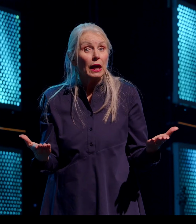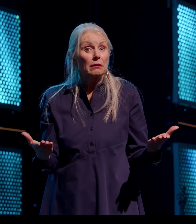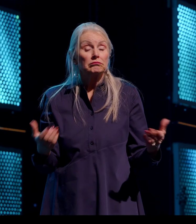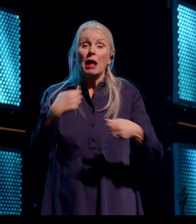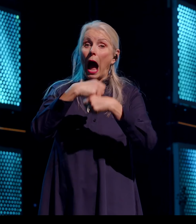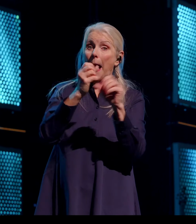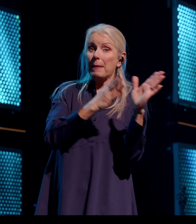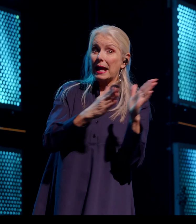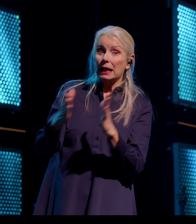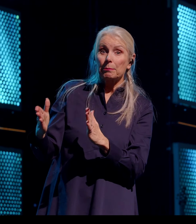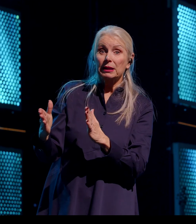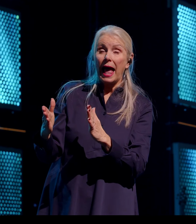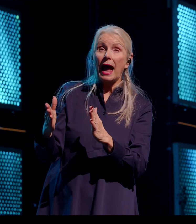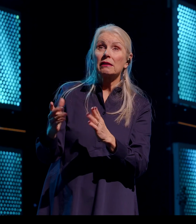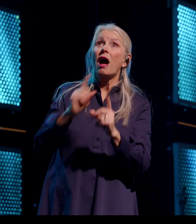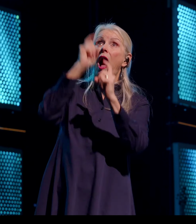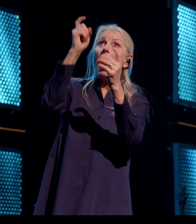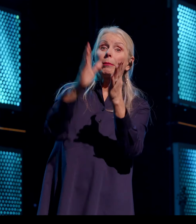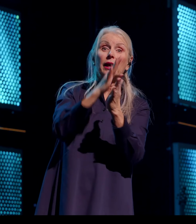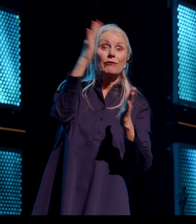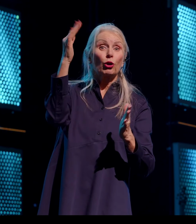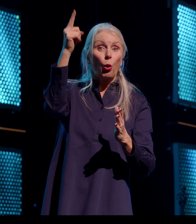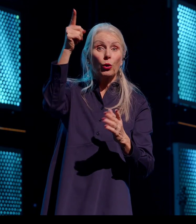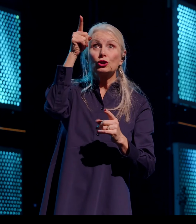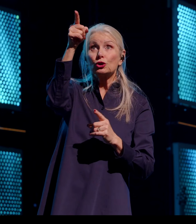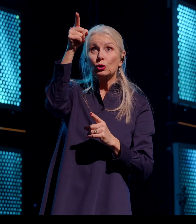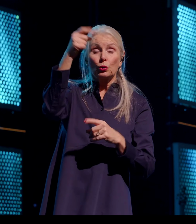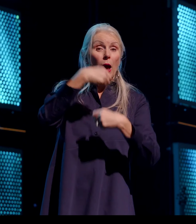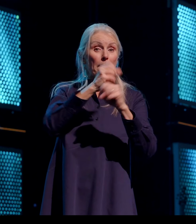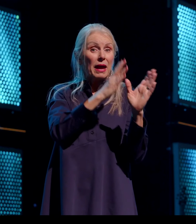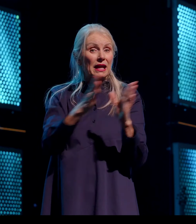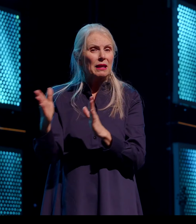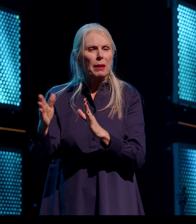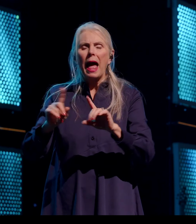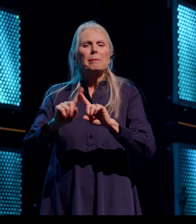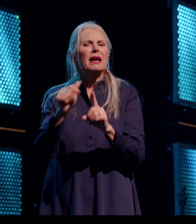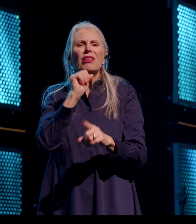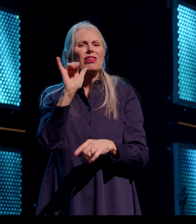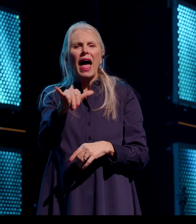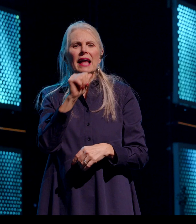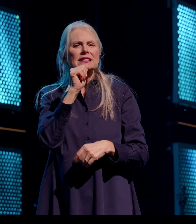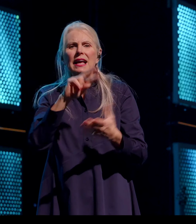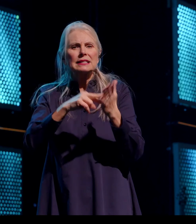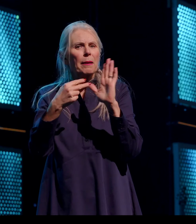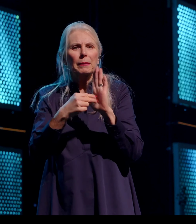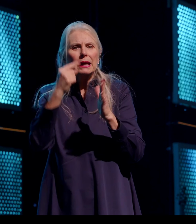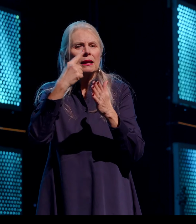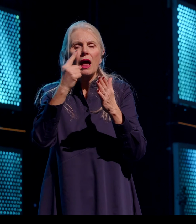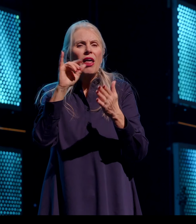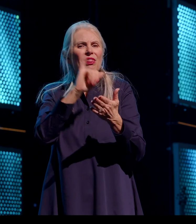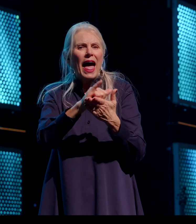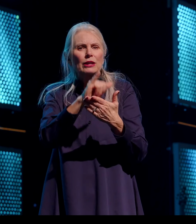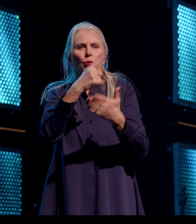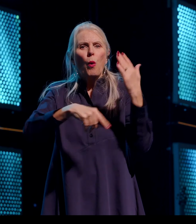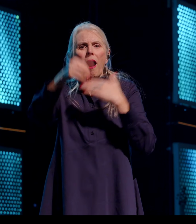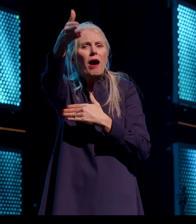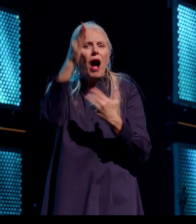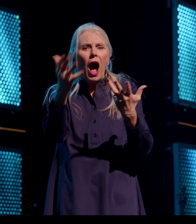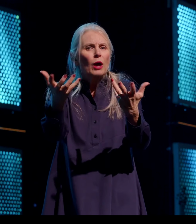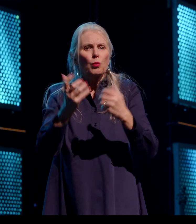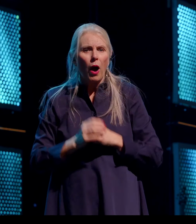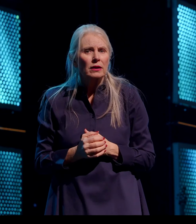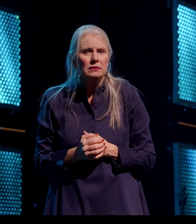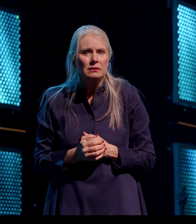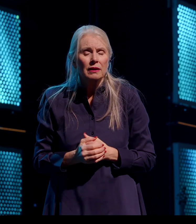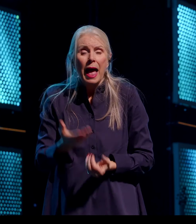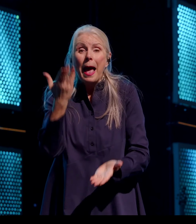want to honor you. I want to bring you glory. But that doesn't mean that that's what God wants in your life. He